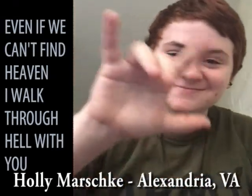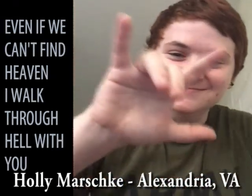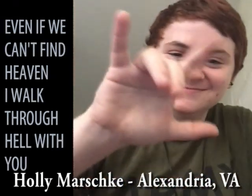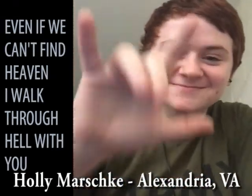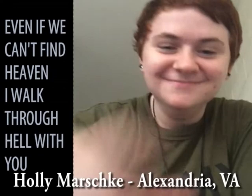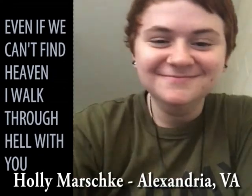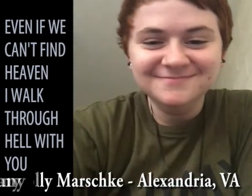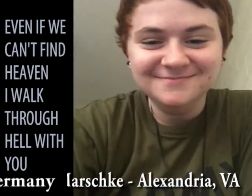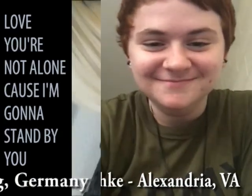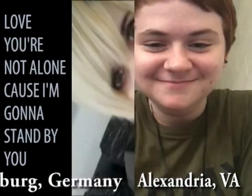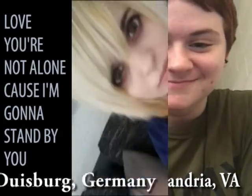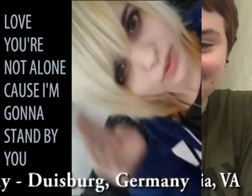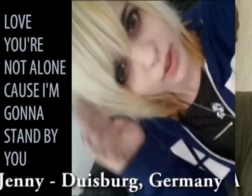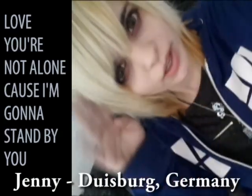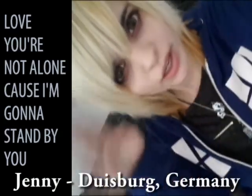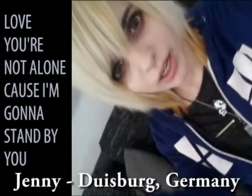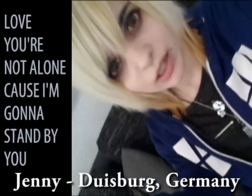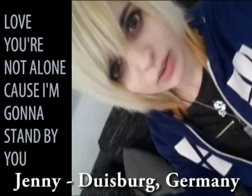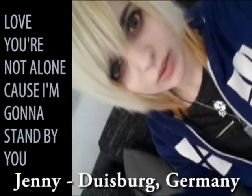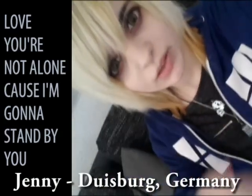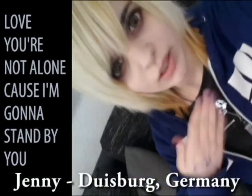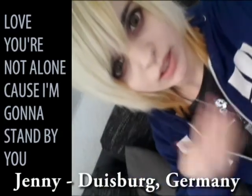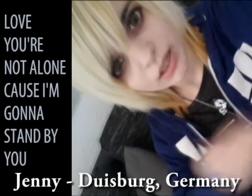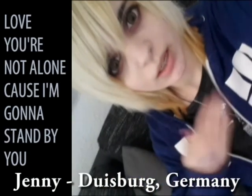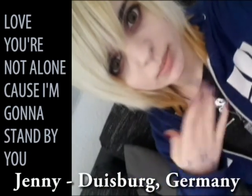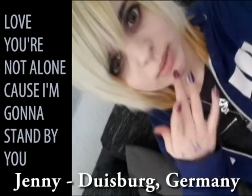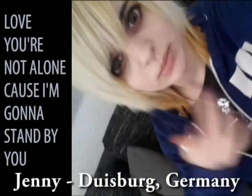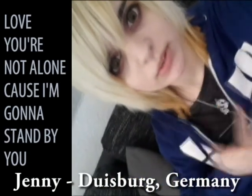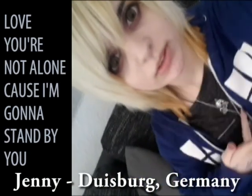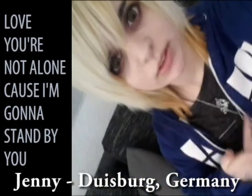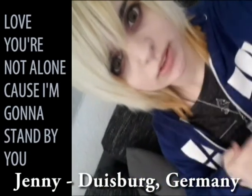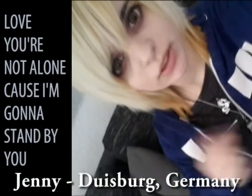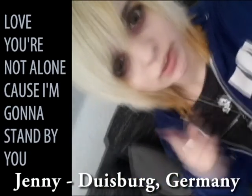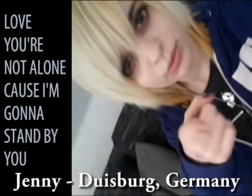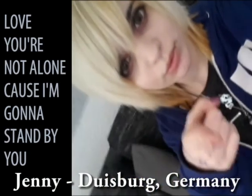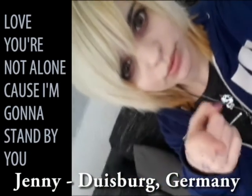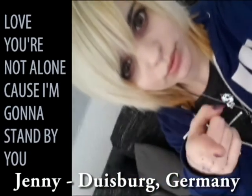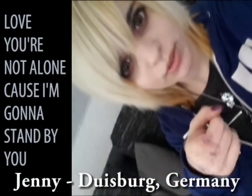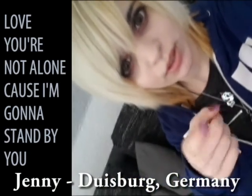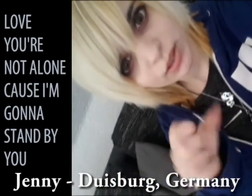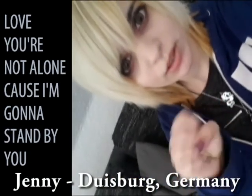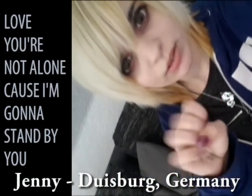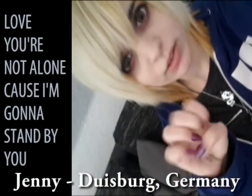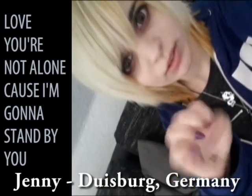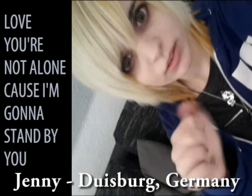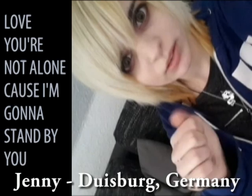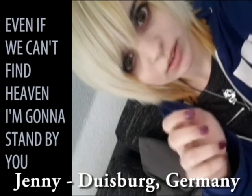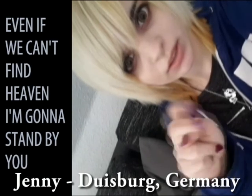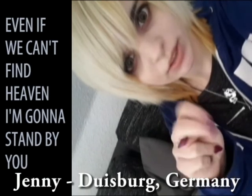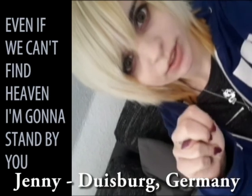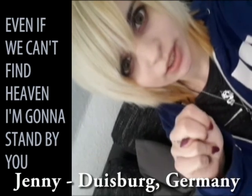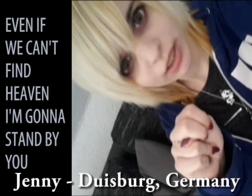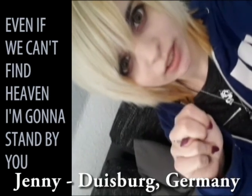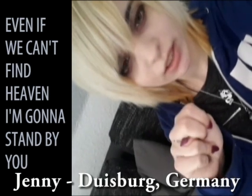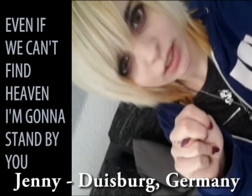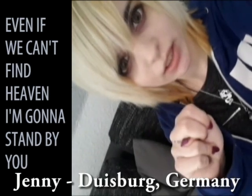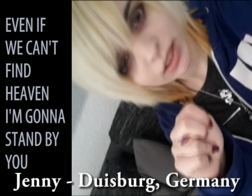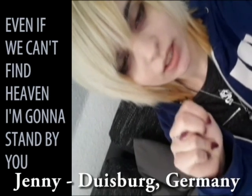with you Love, you're not alone Cause I'm gonna stand by you Even if we can't